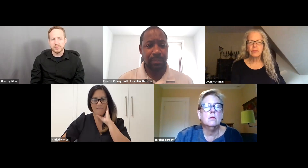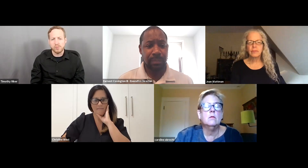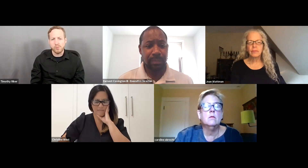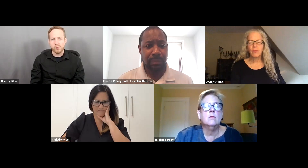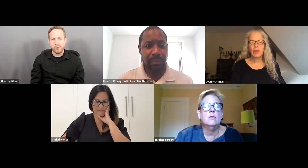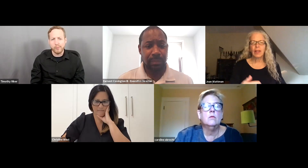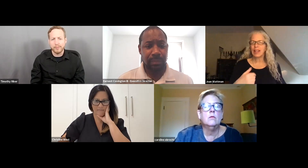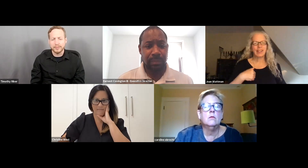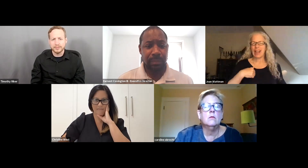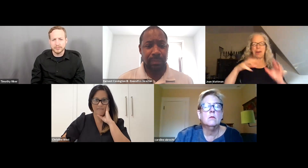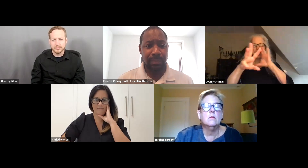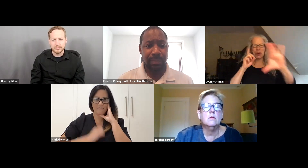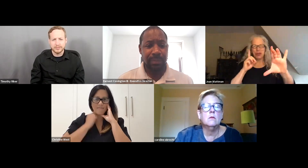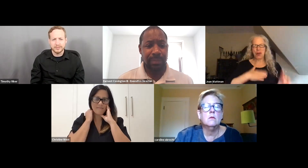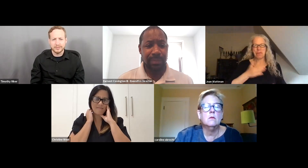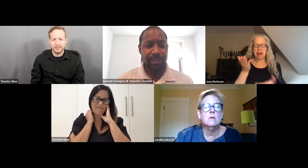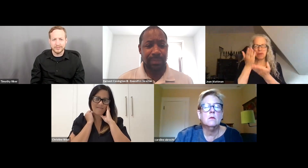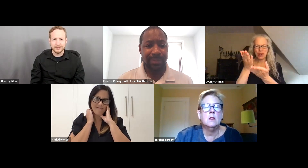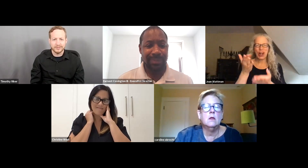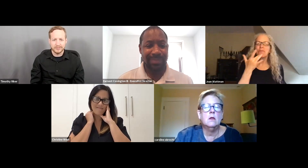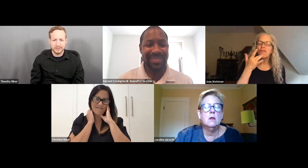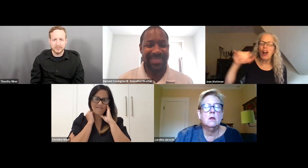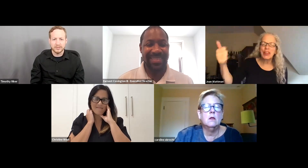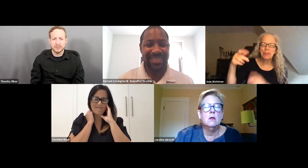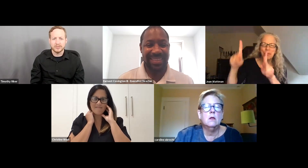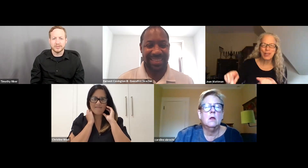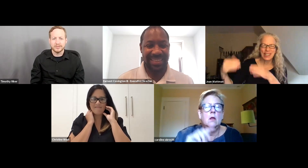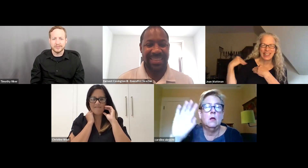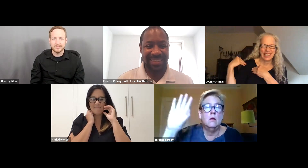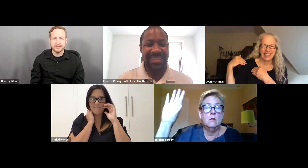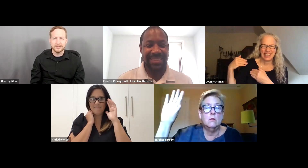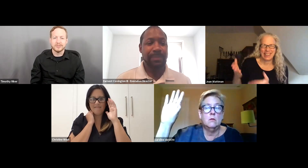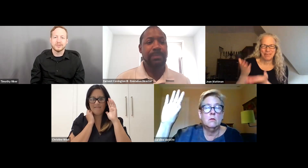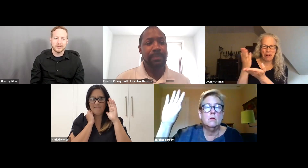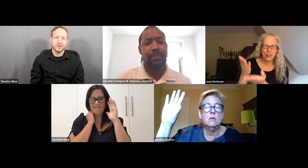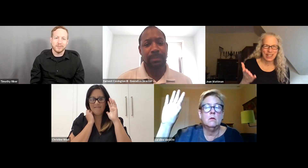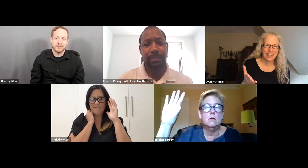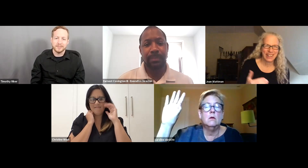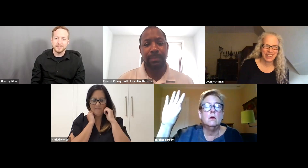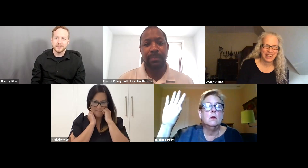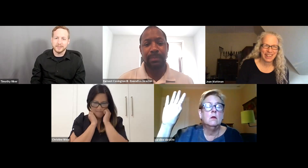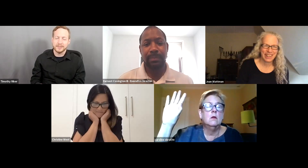I withdraw my motion and let somebody else take over, please.